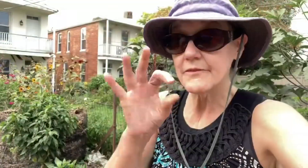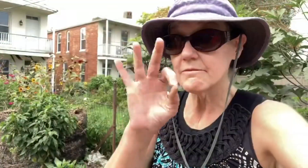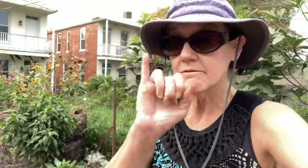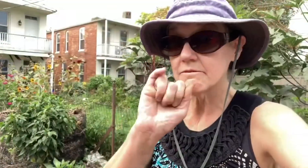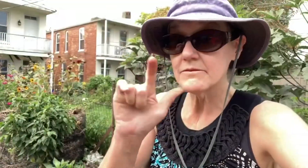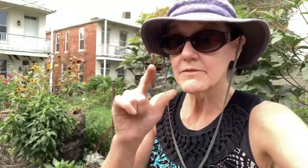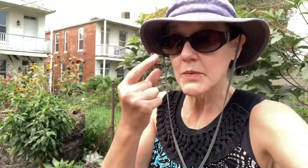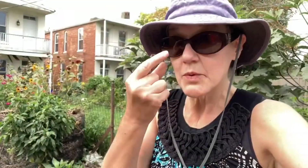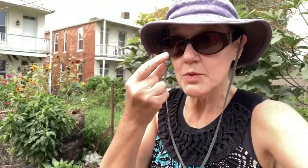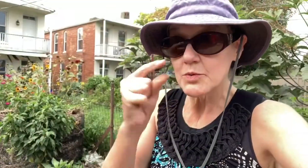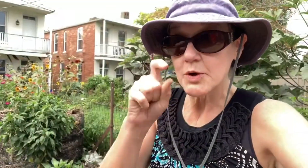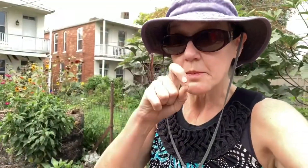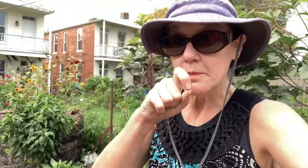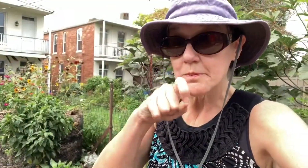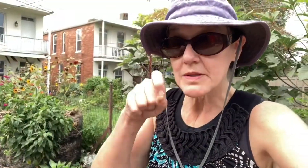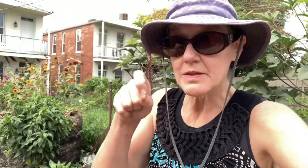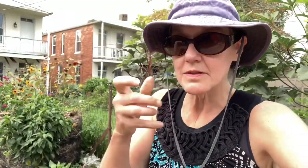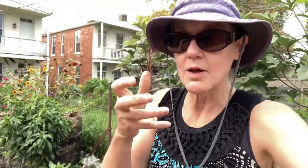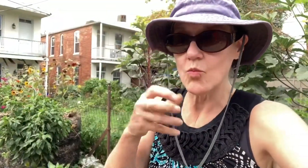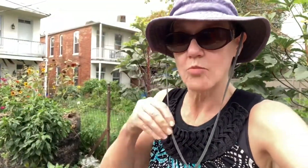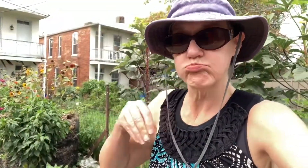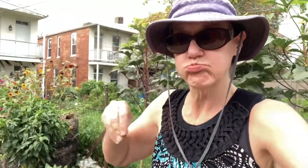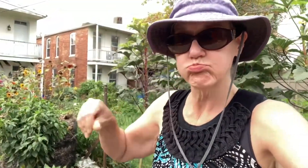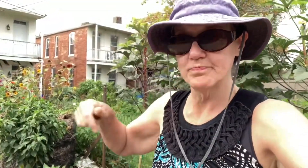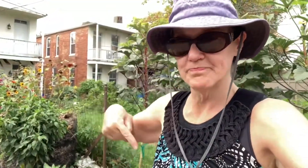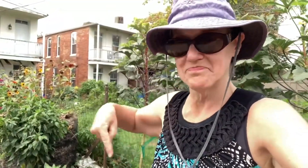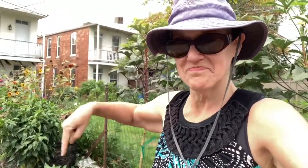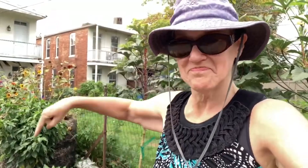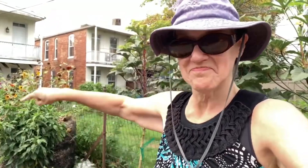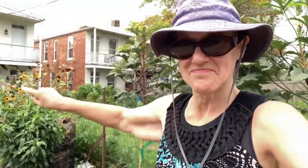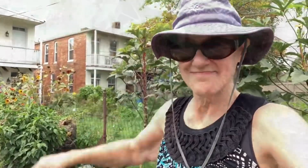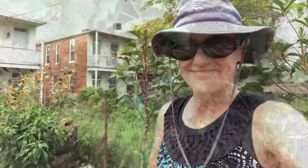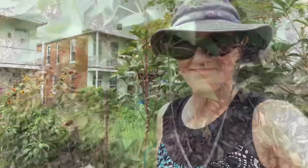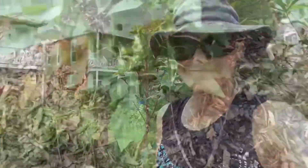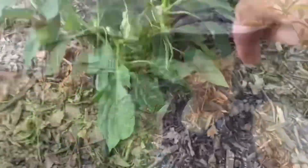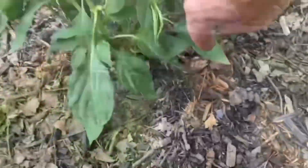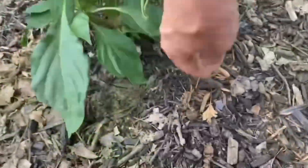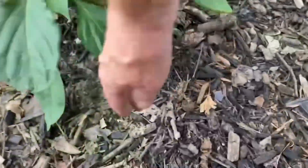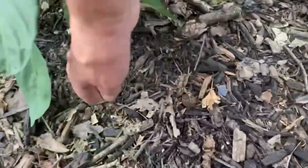And because I want to plant fall green beans in this area.